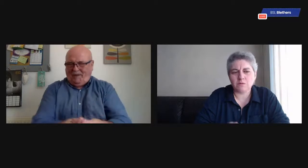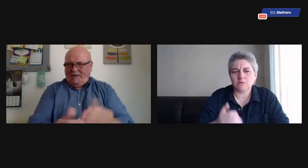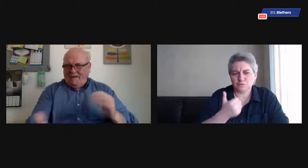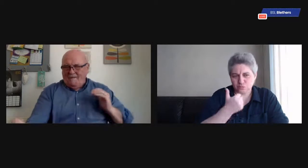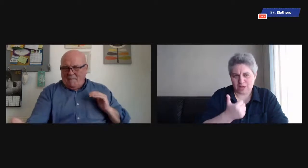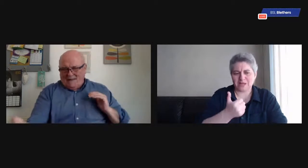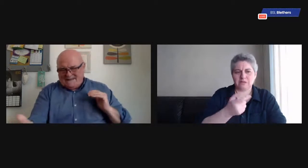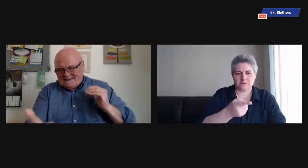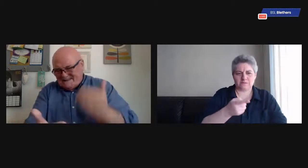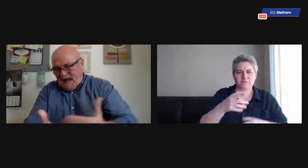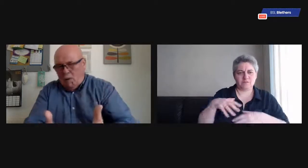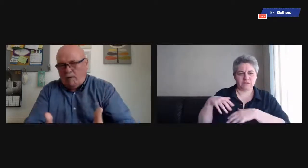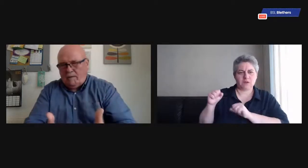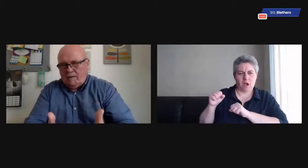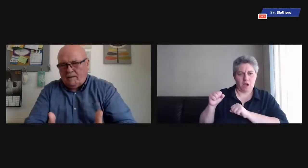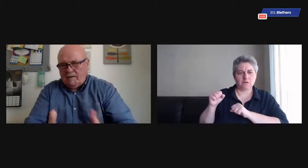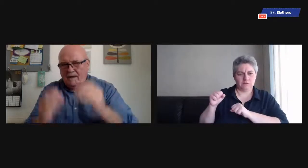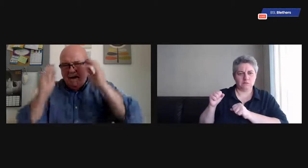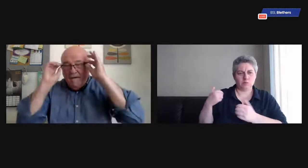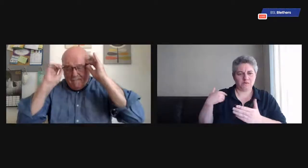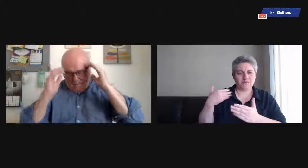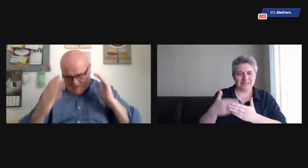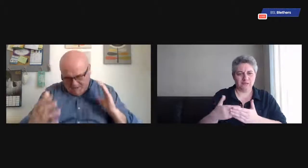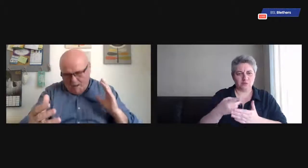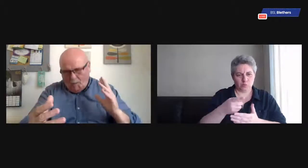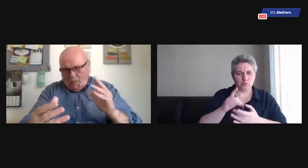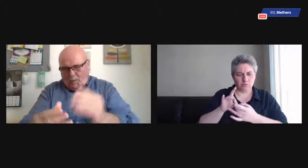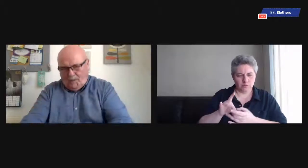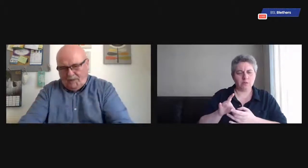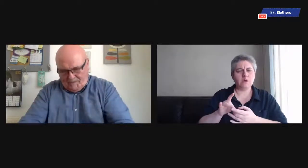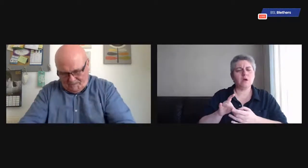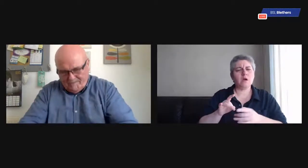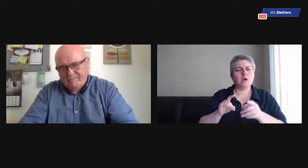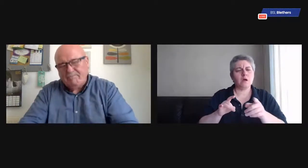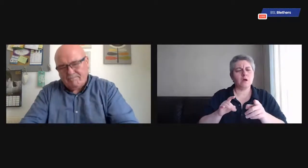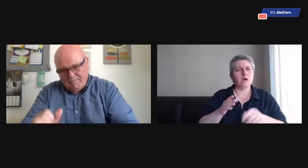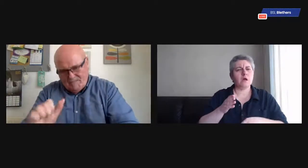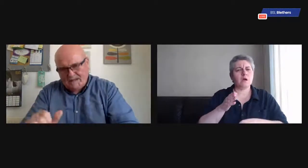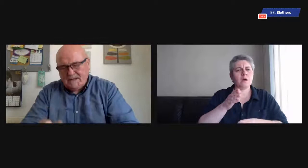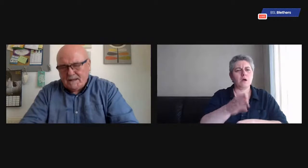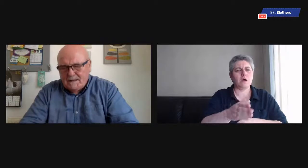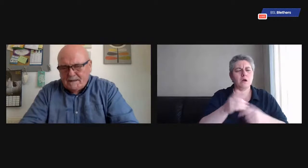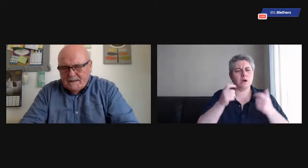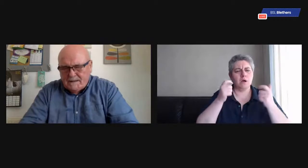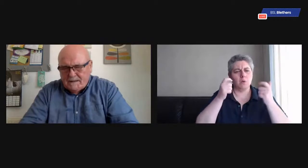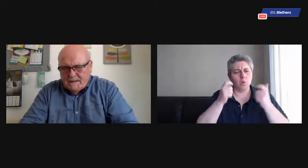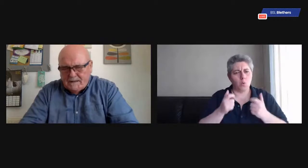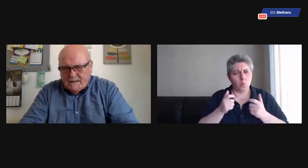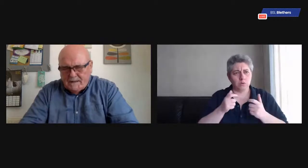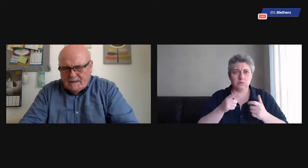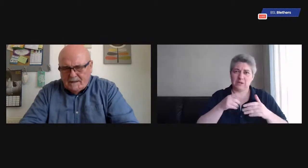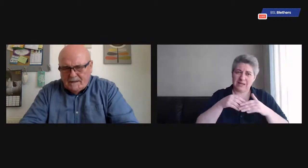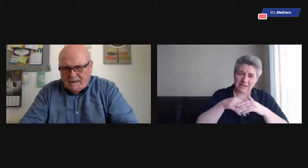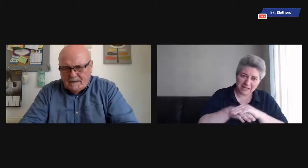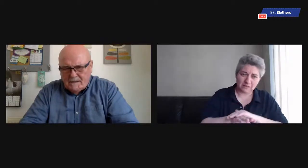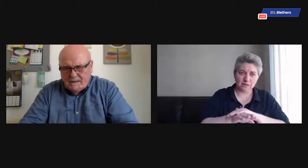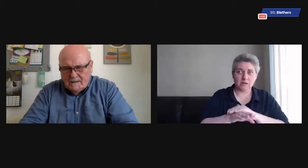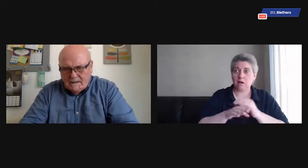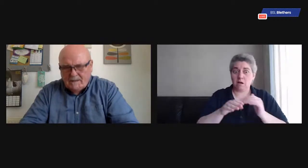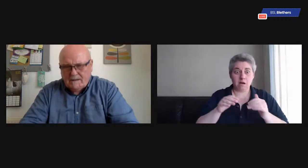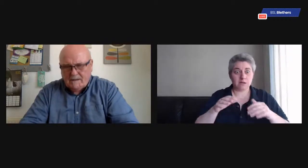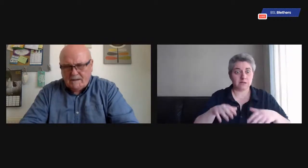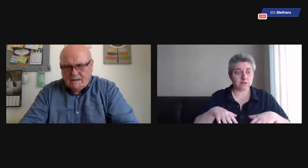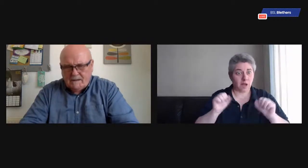and there doesn't have to be a bond and it's not something that they would look for. They would look for that distance. But in my